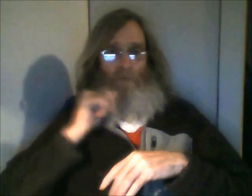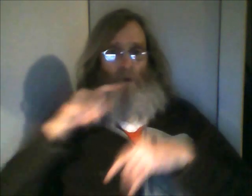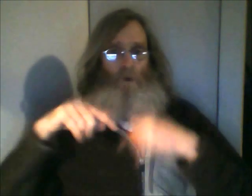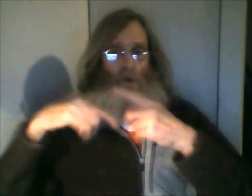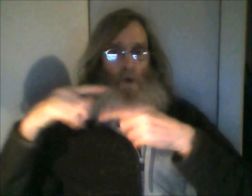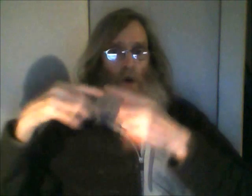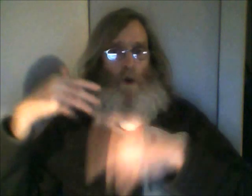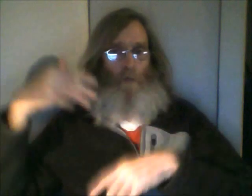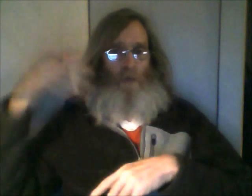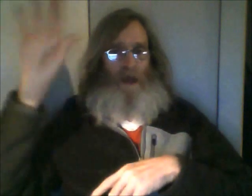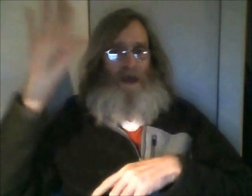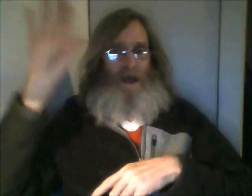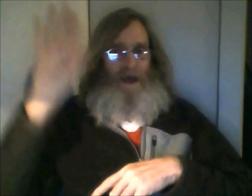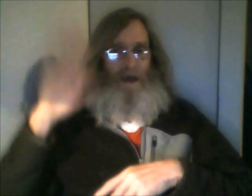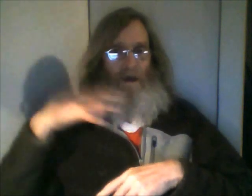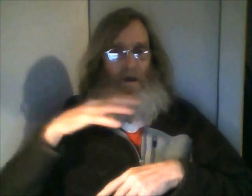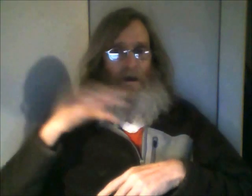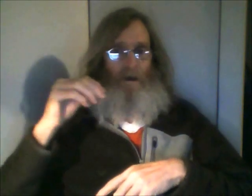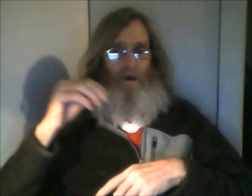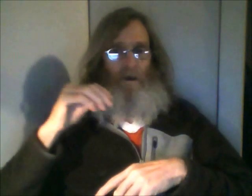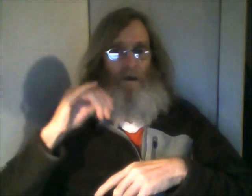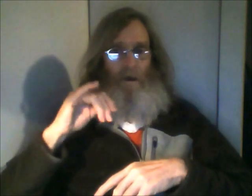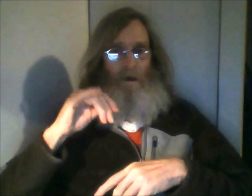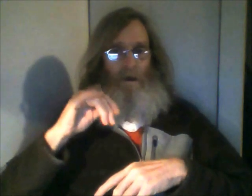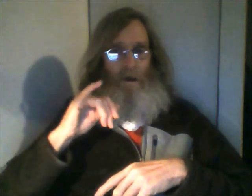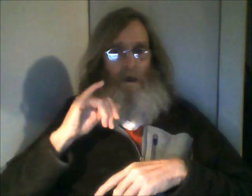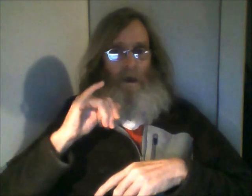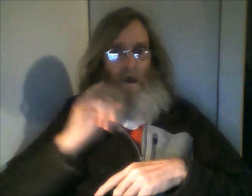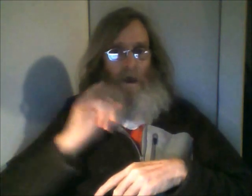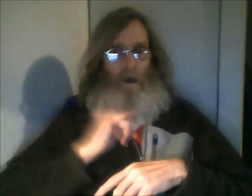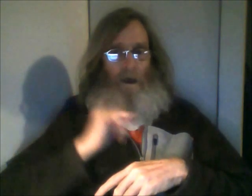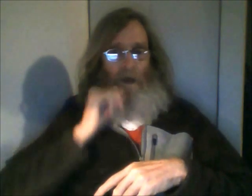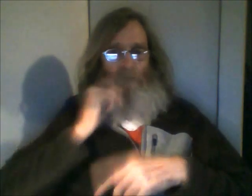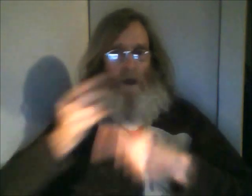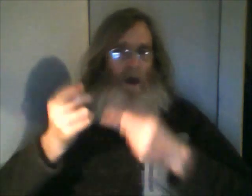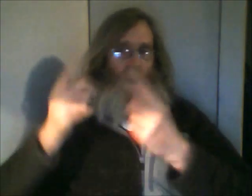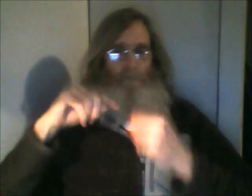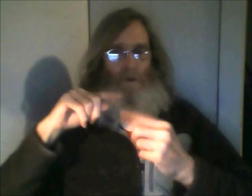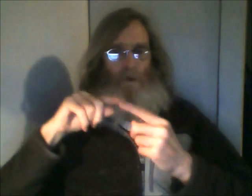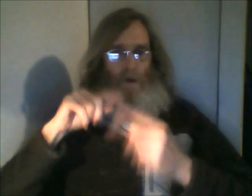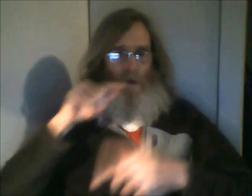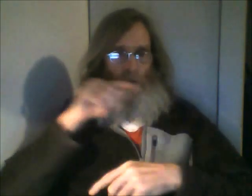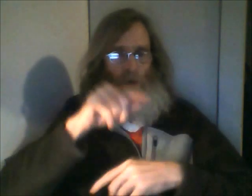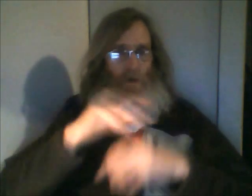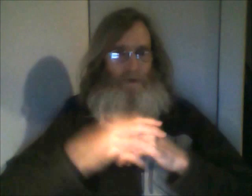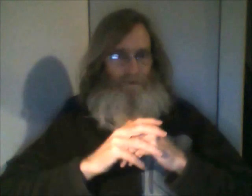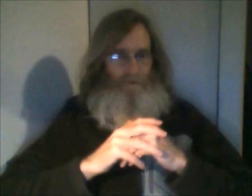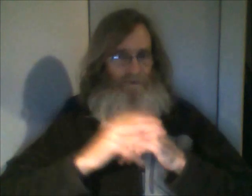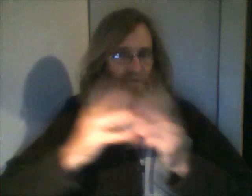Balancing the liners keeps the centrifuge machine spinning properly at 4,000 RPM as it separates the blood into